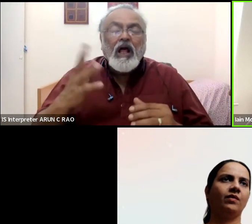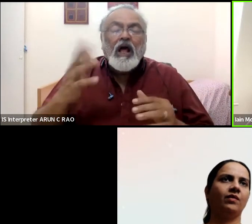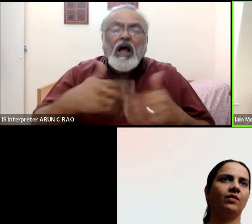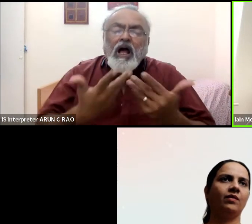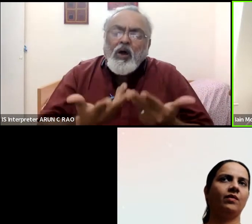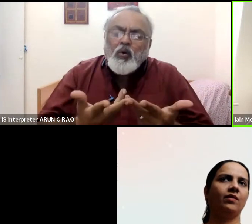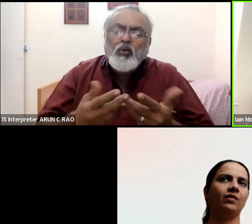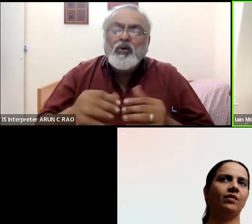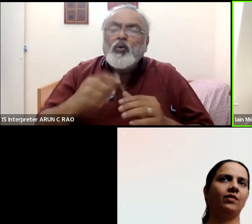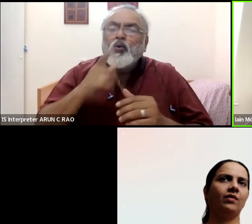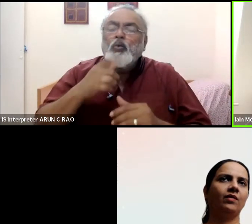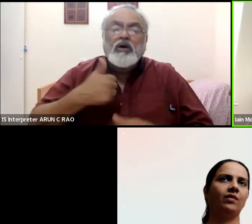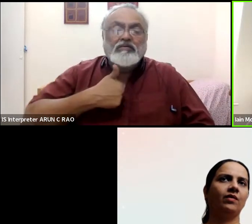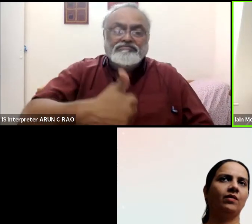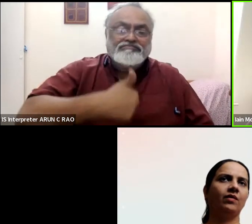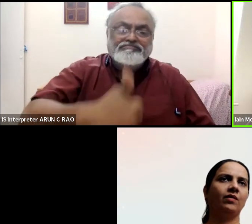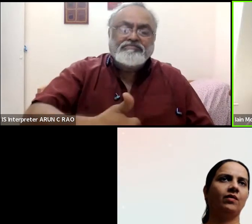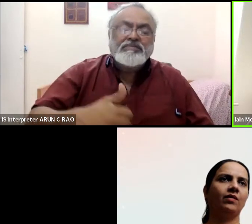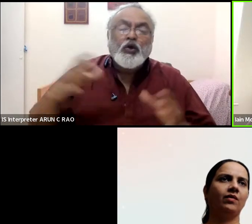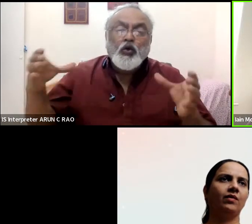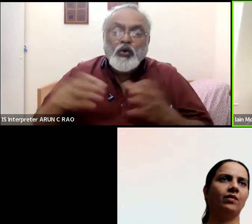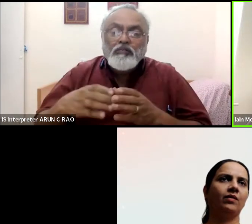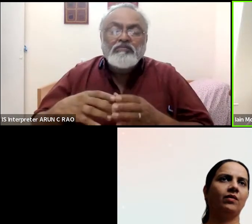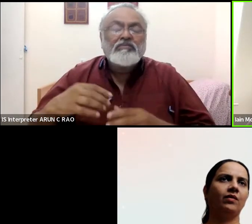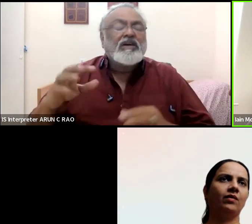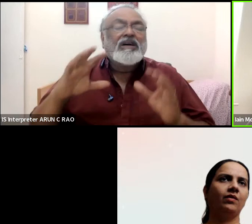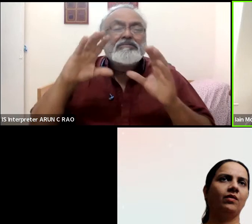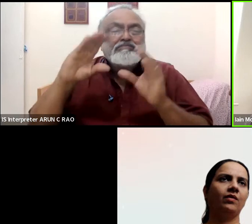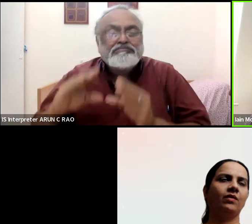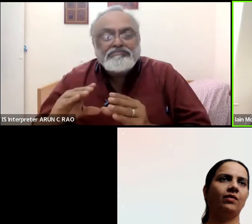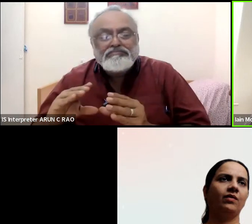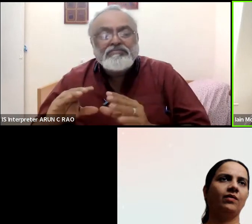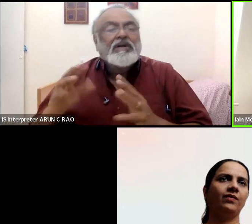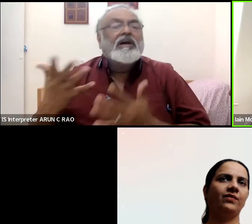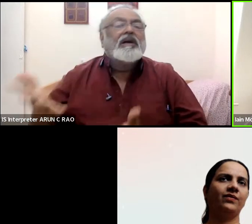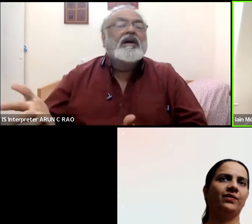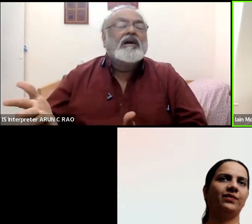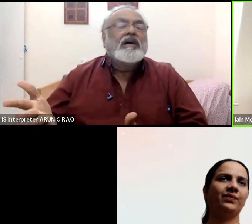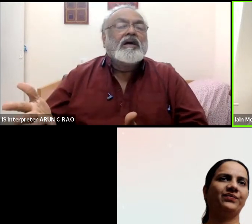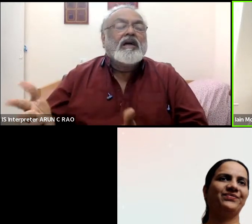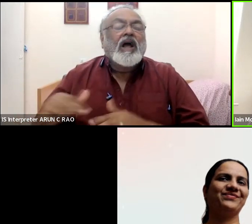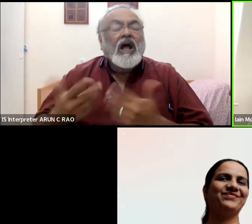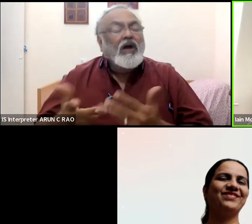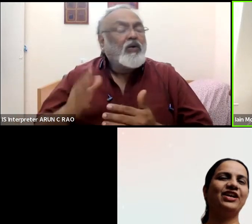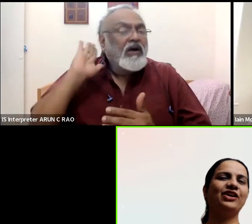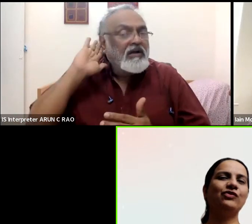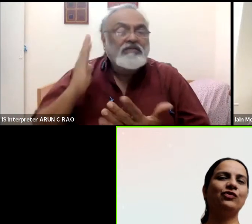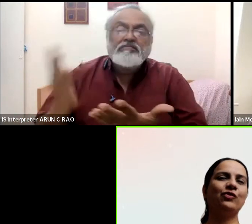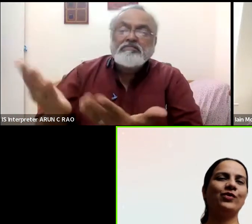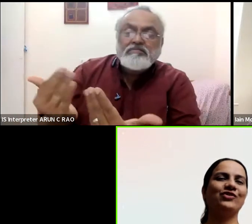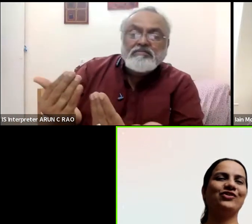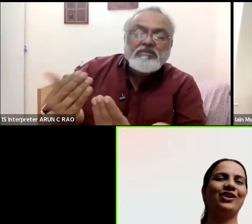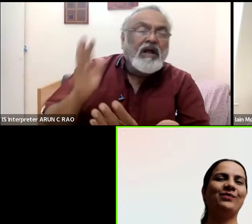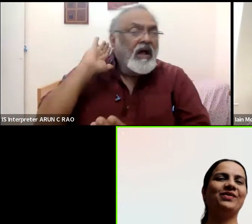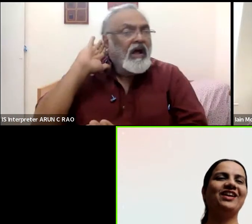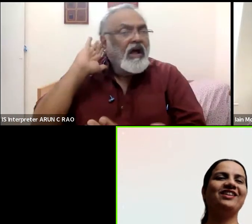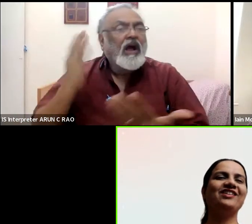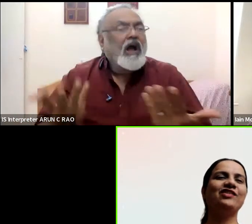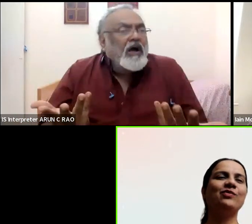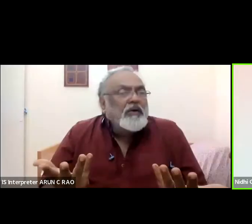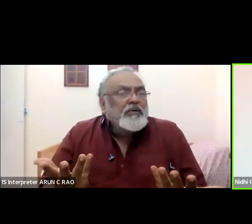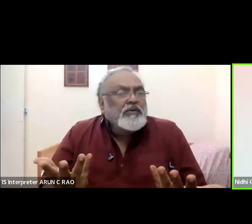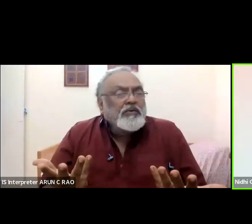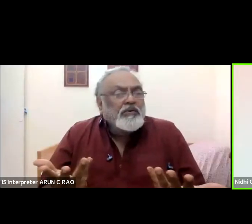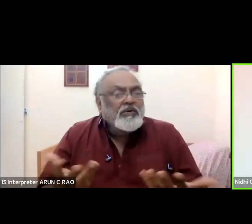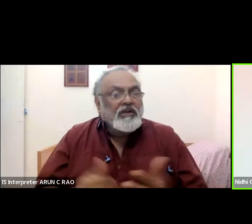with disabilities are heard and included? So Nidhi, I pass over to you. Thank you so much. I think